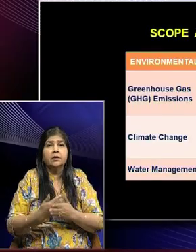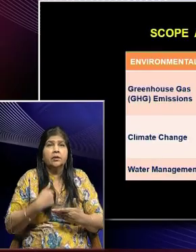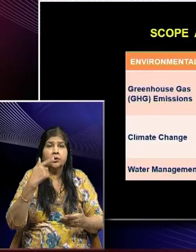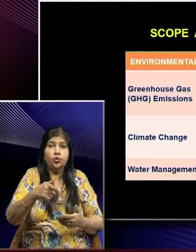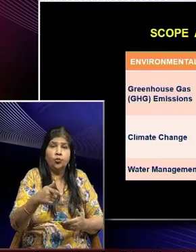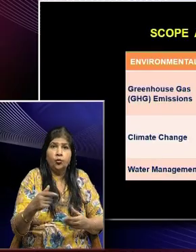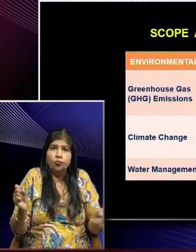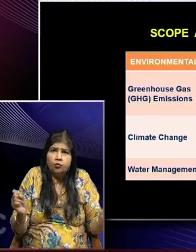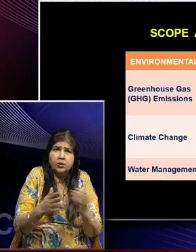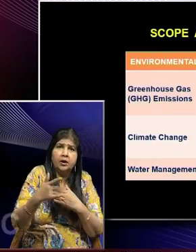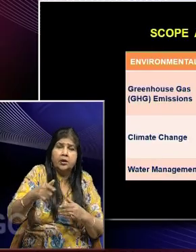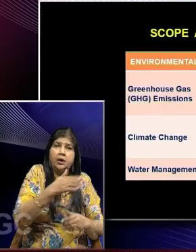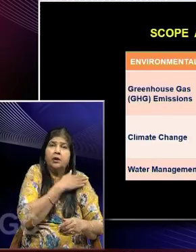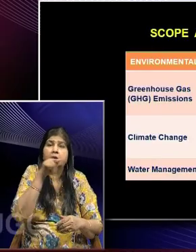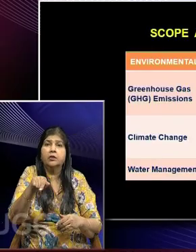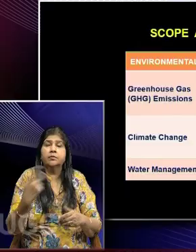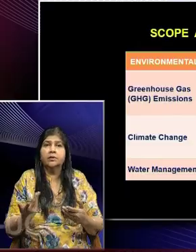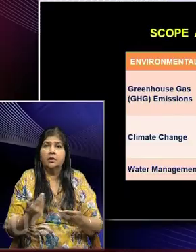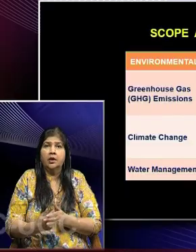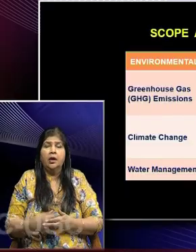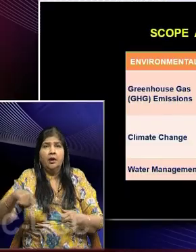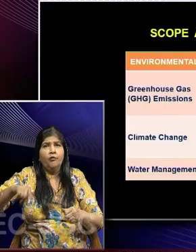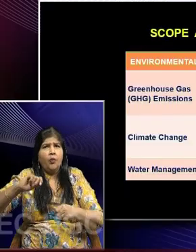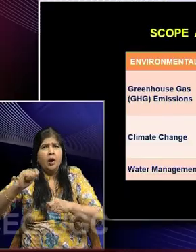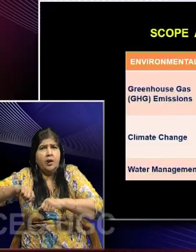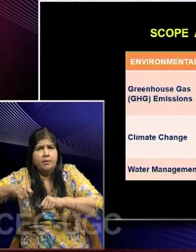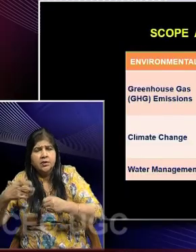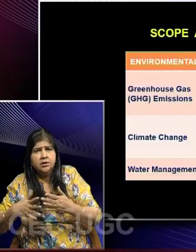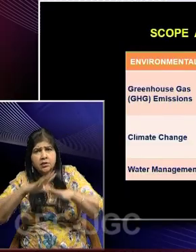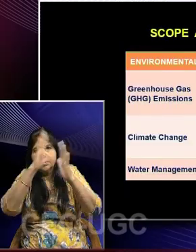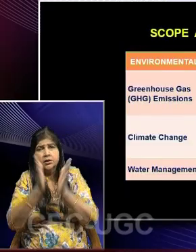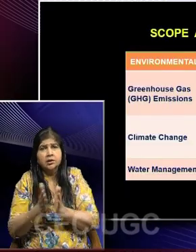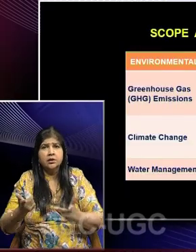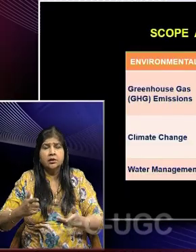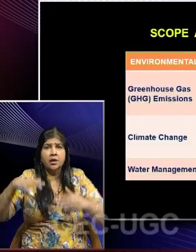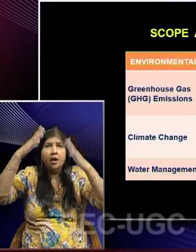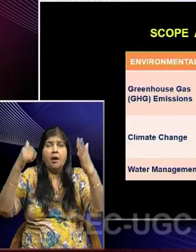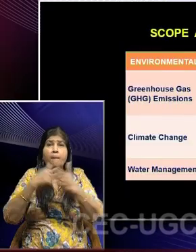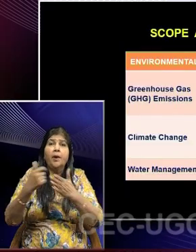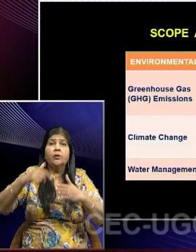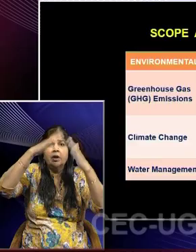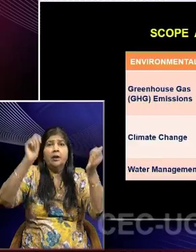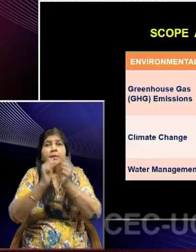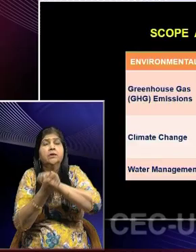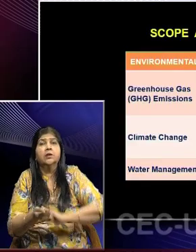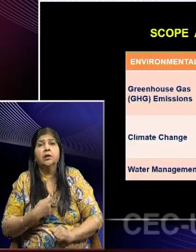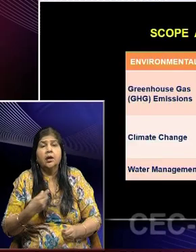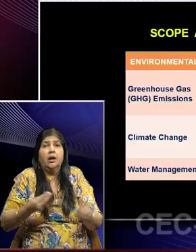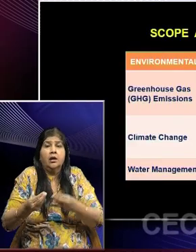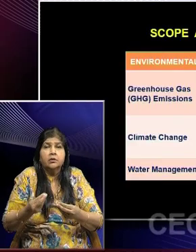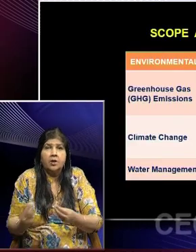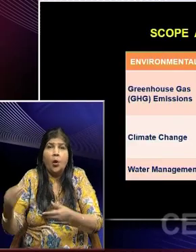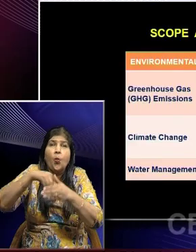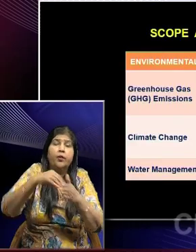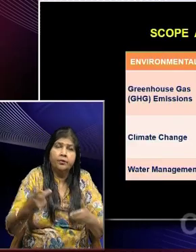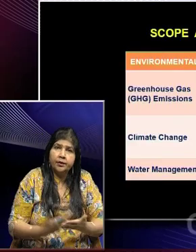are actually creating in the environment? What is the impact of your activities on climate change? To what extent you have negatively